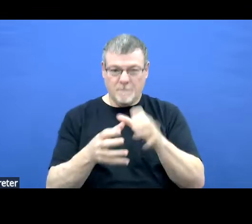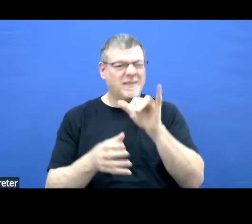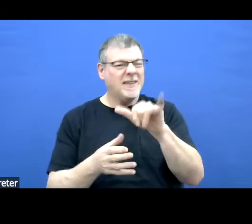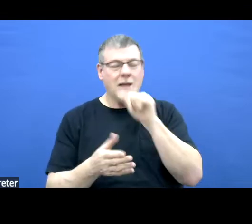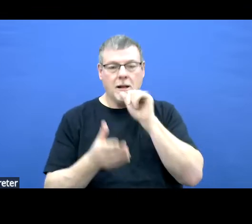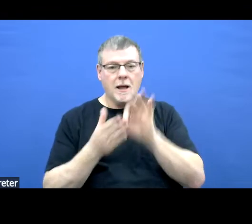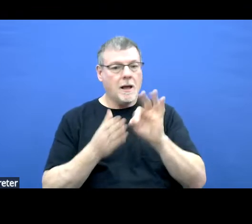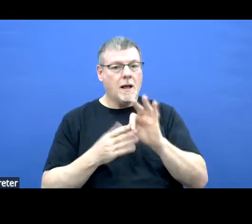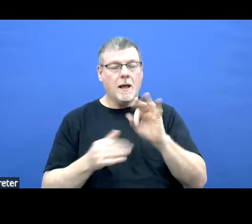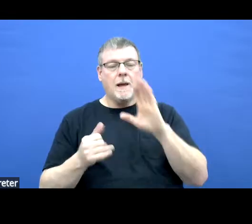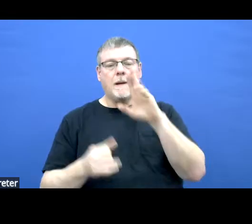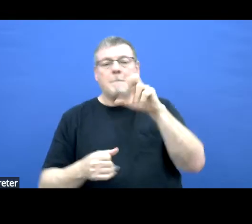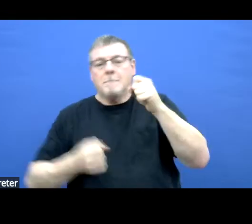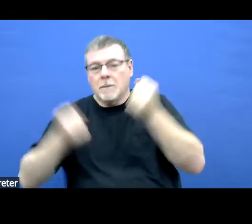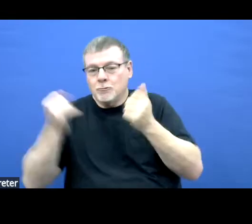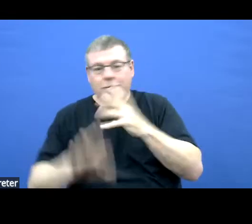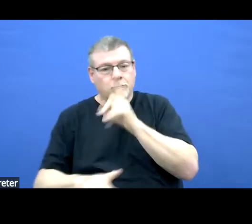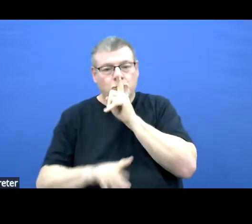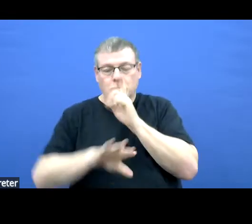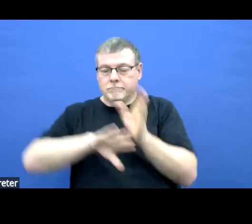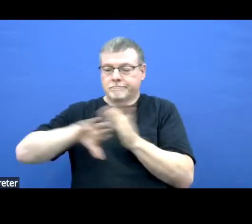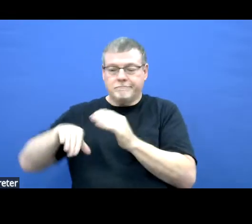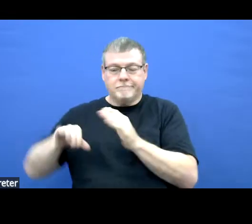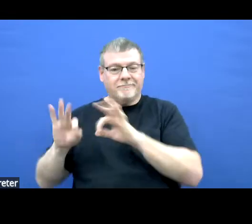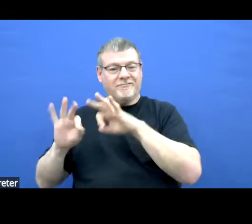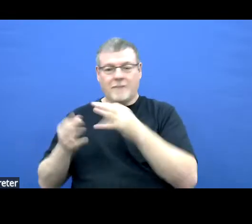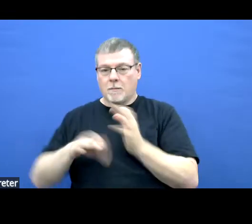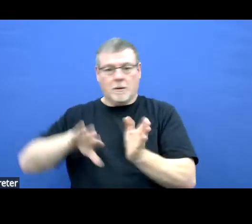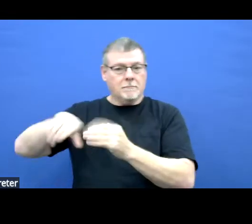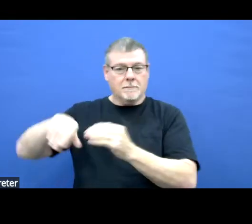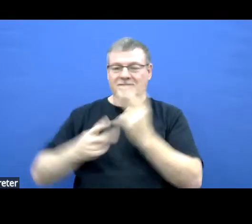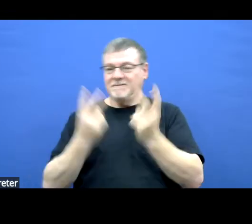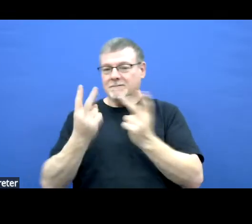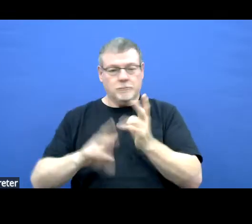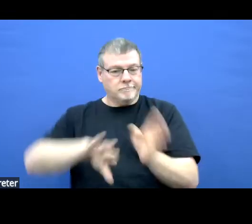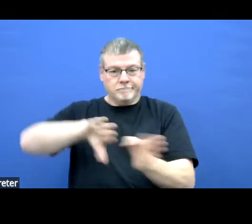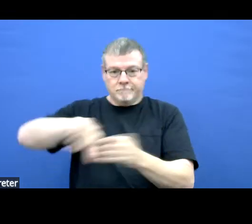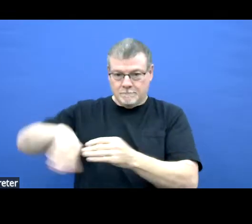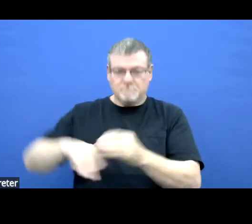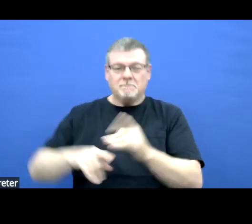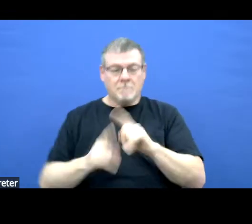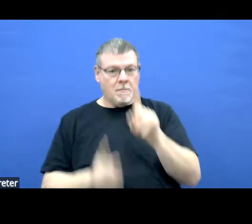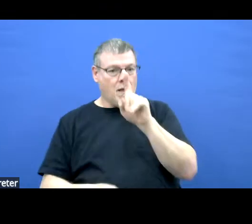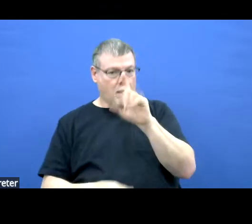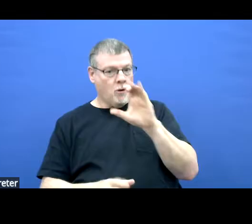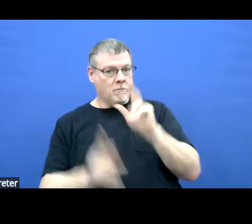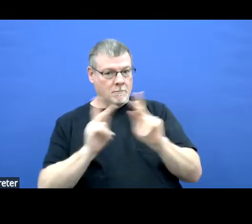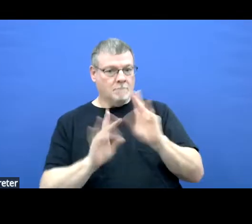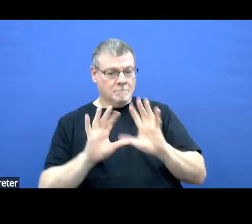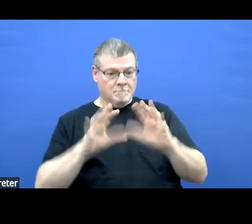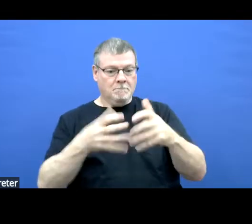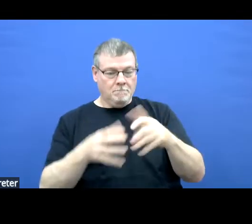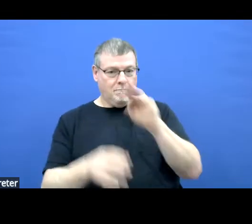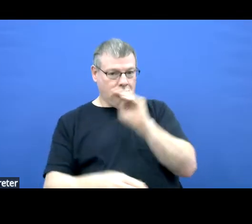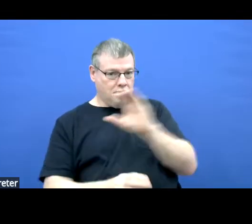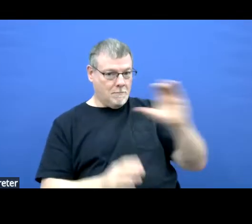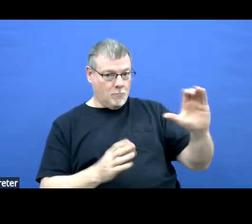people like the bus drivers and families and other visitors, but 100 people on the Carriola